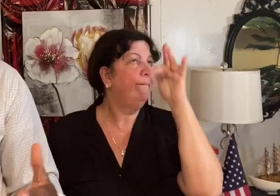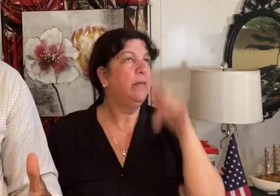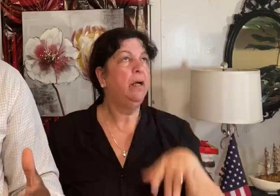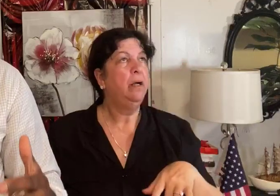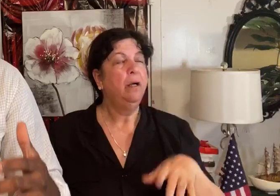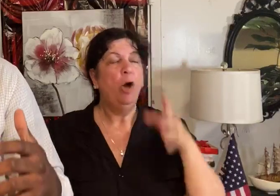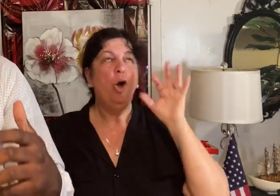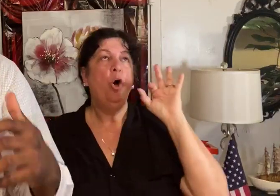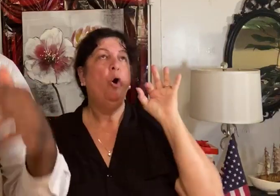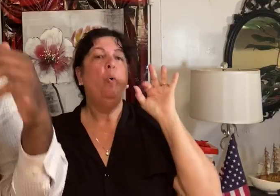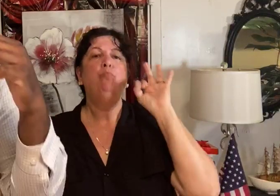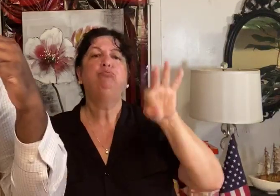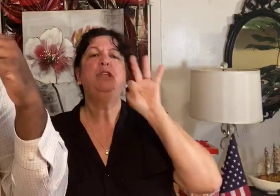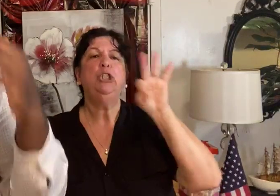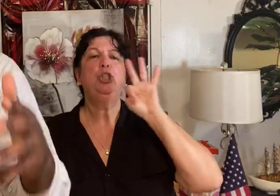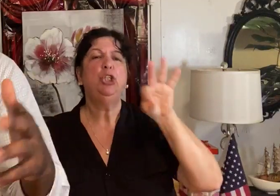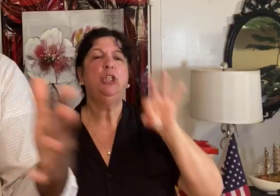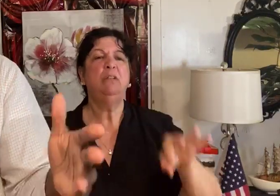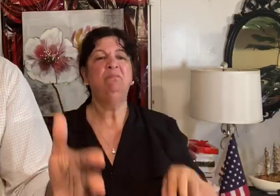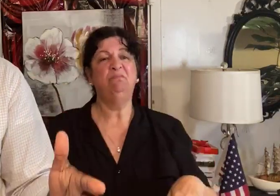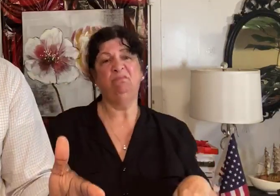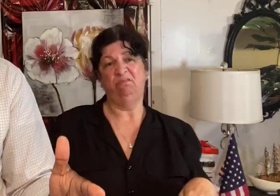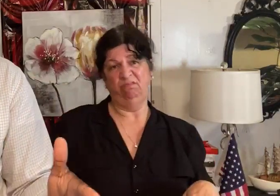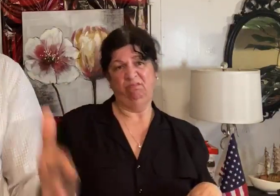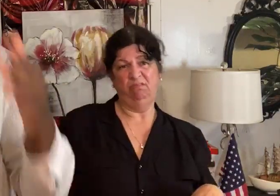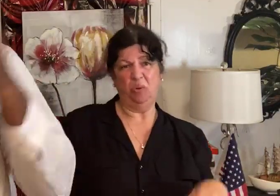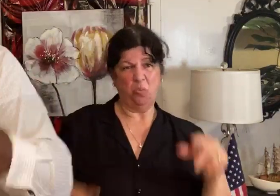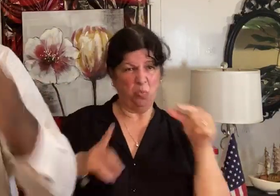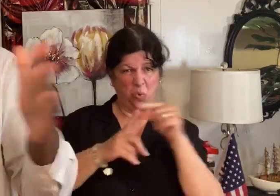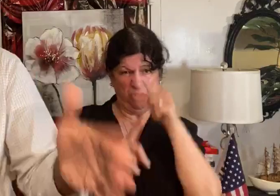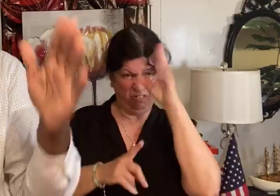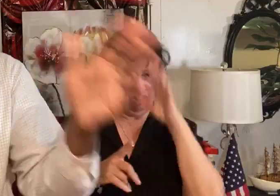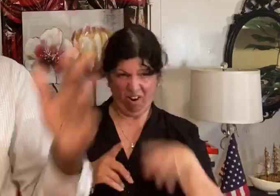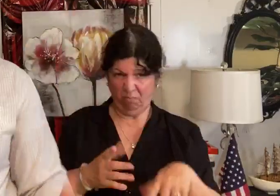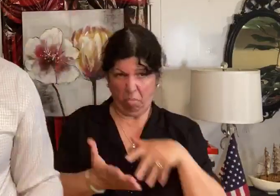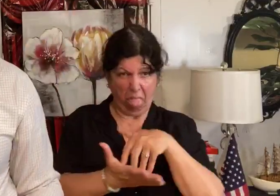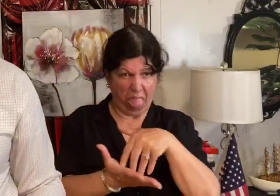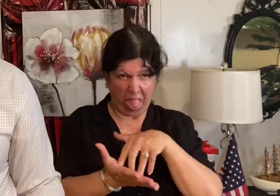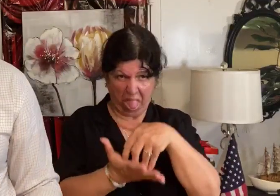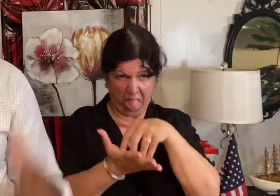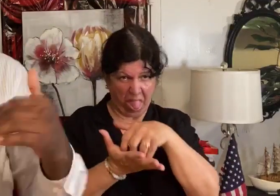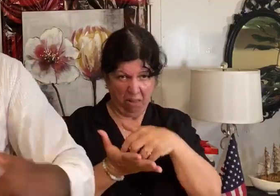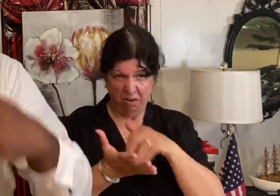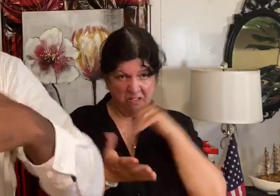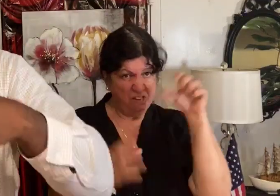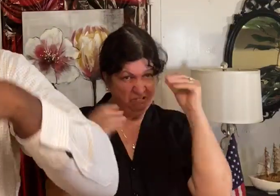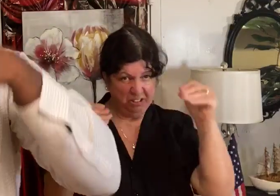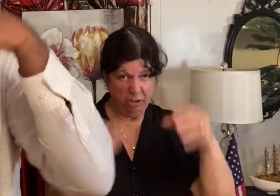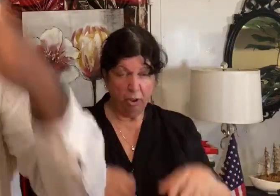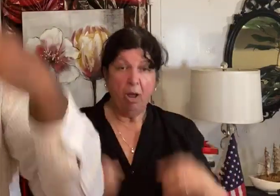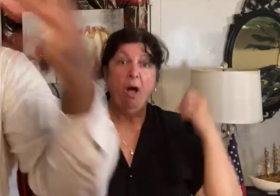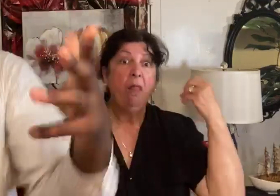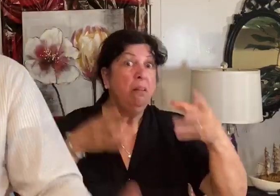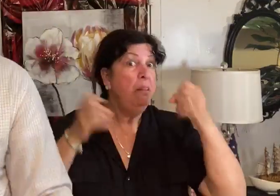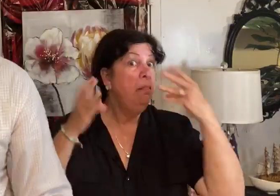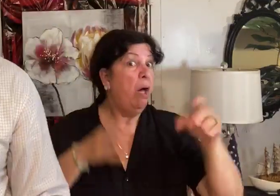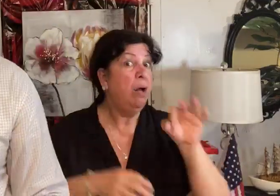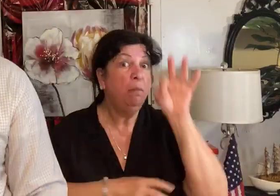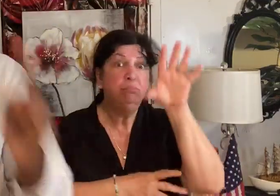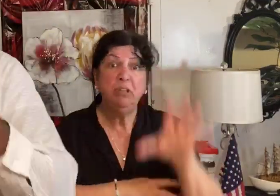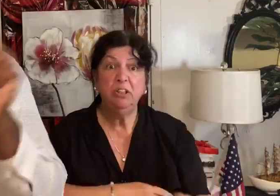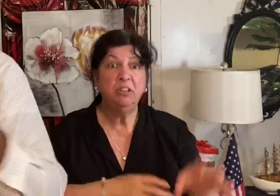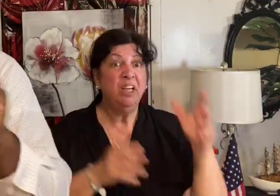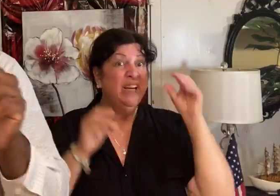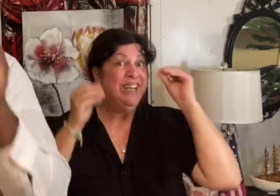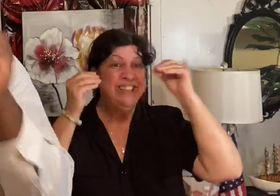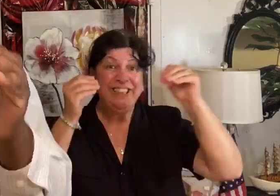a cleverly crafted, watered-down use of the Bible without actually teaching the Bible. There's teaching from the